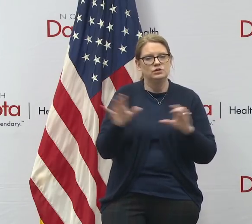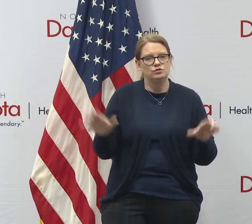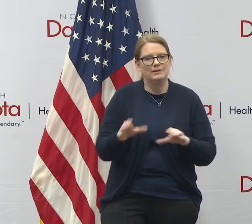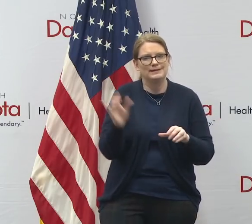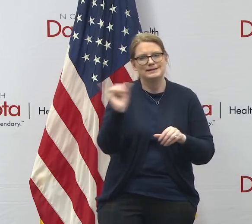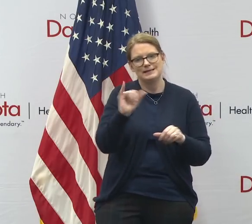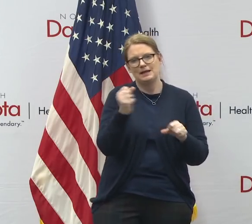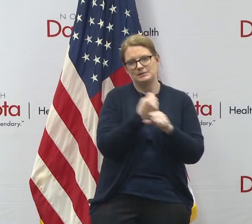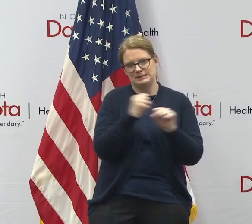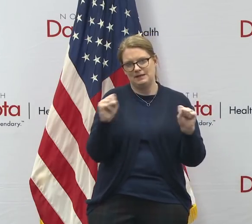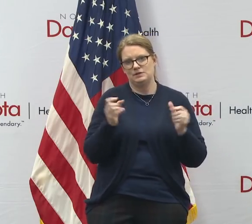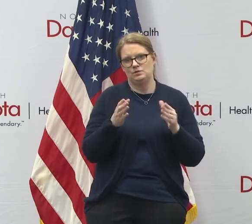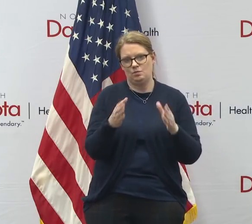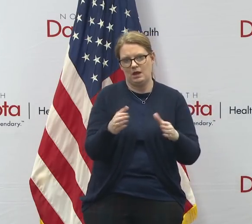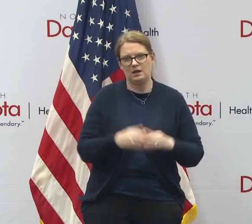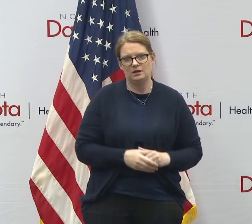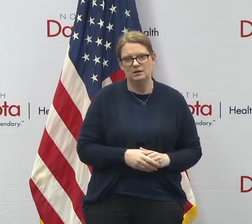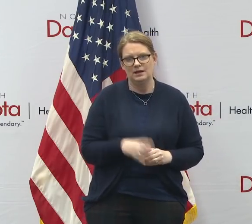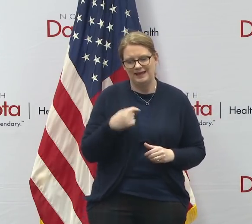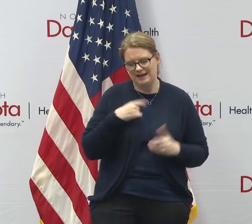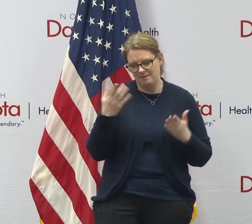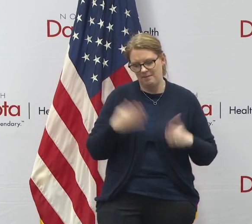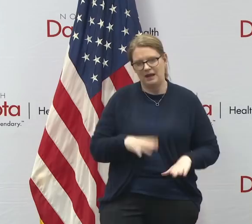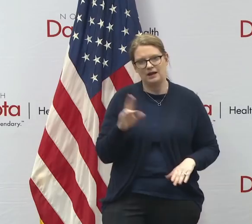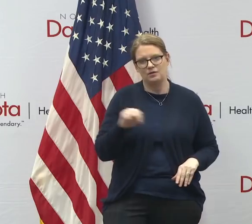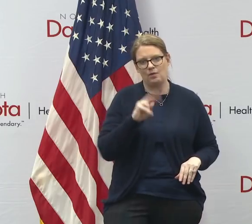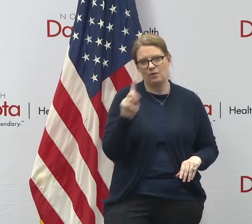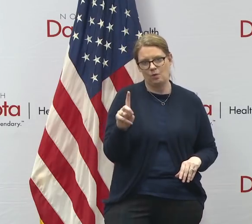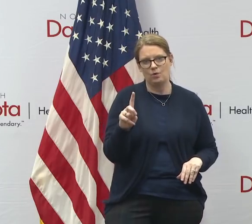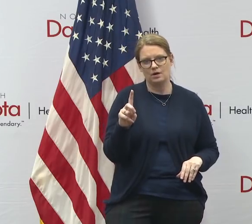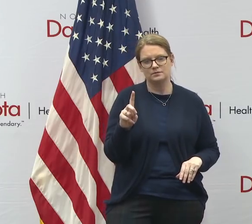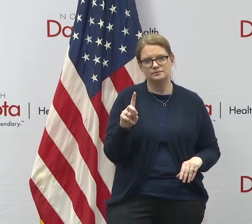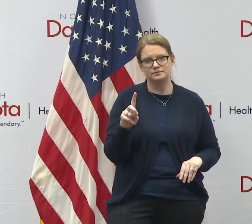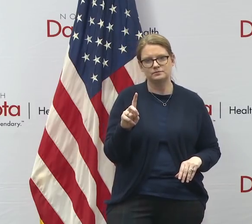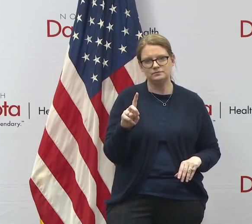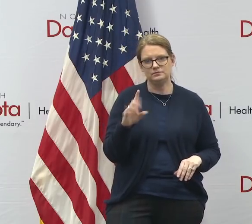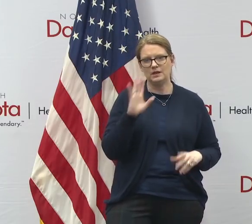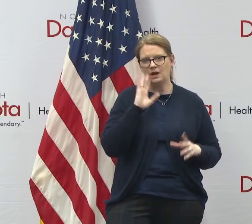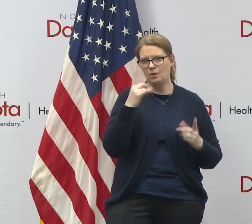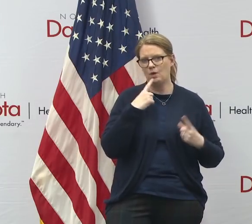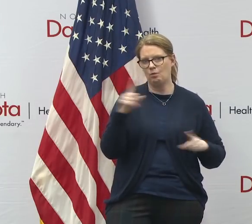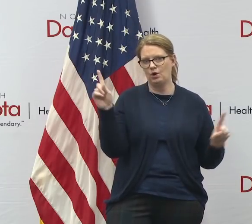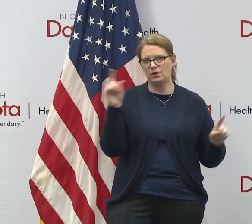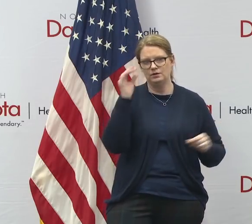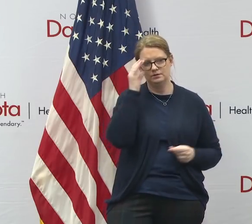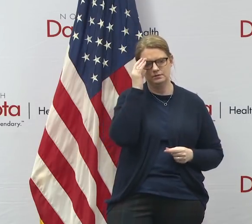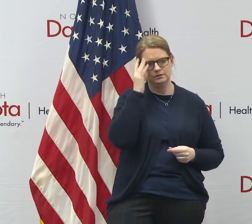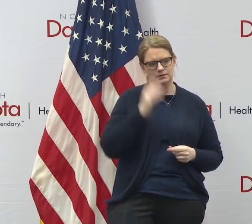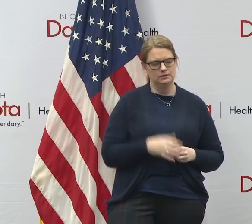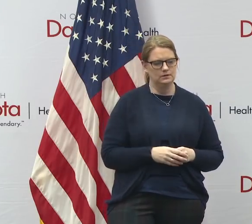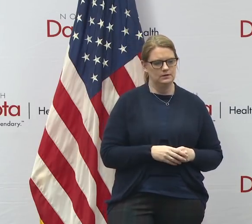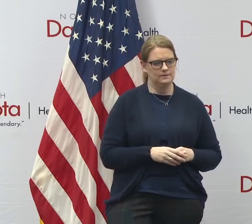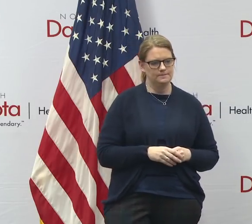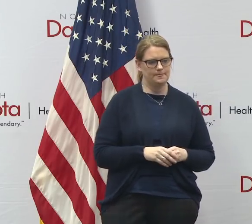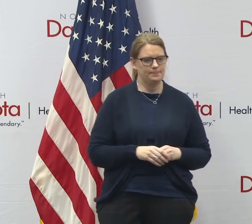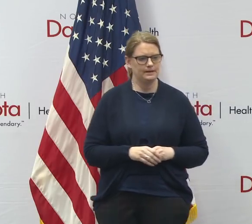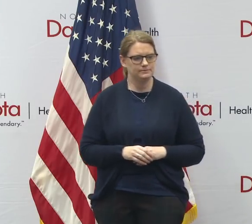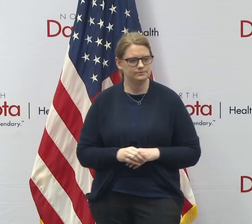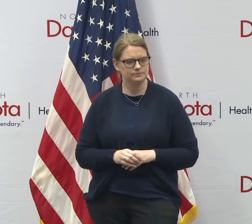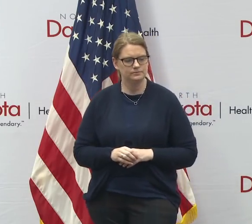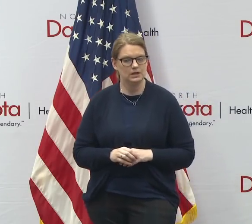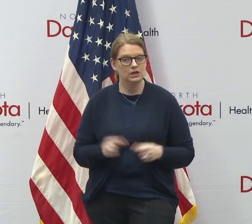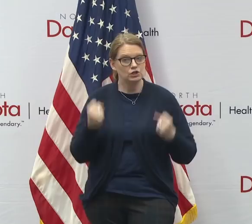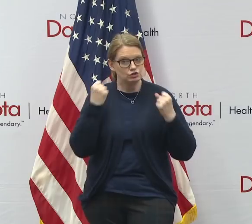And I'm betting on North Dakota that's going to work. We are also, again,